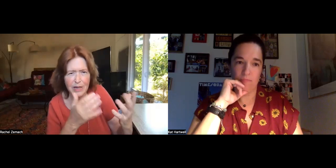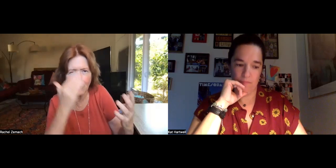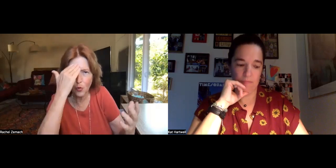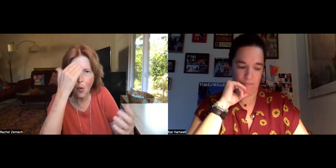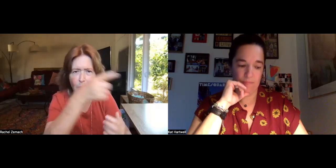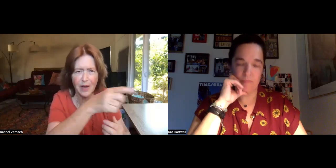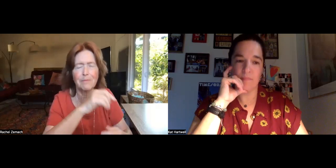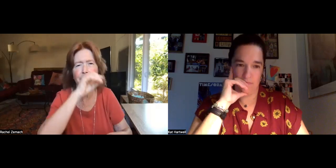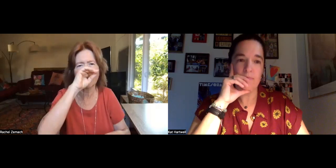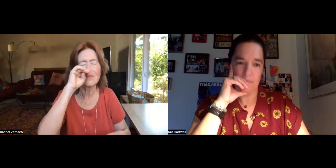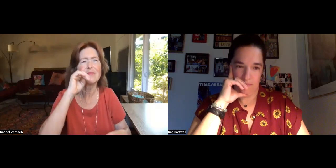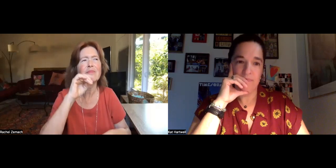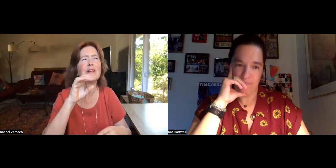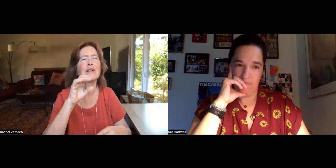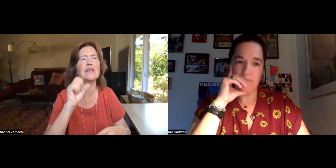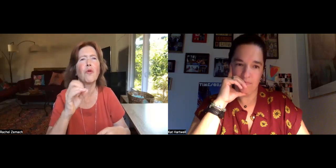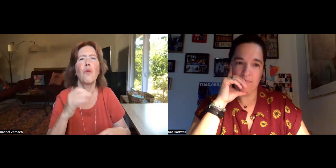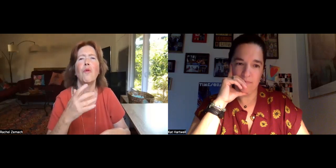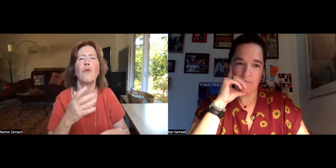get to know them. So,